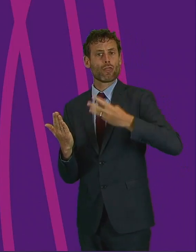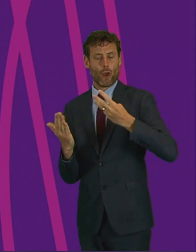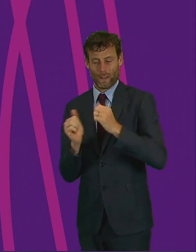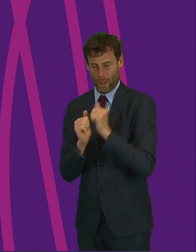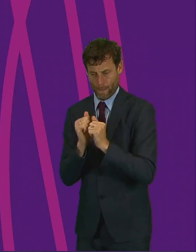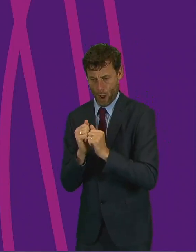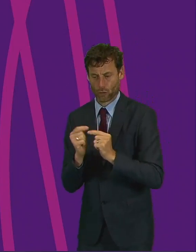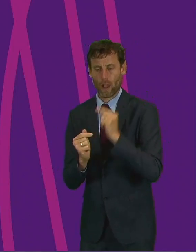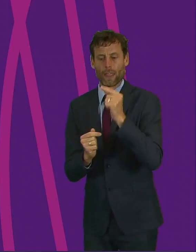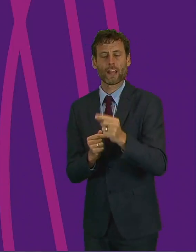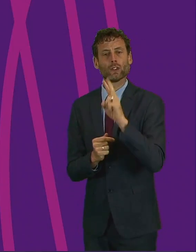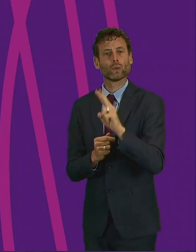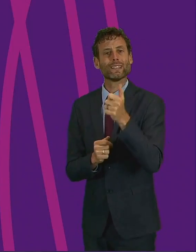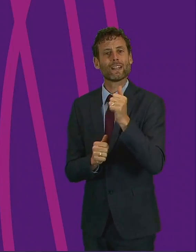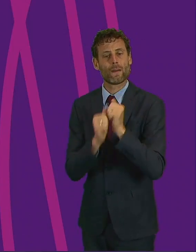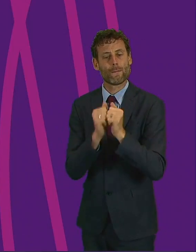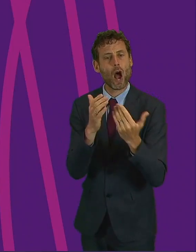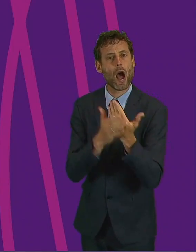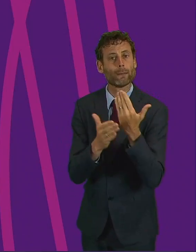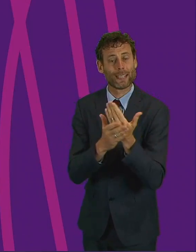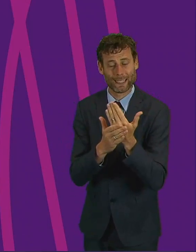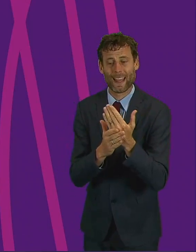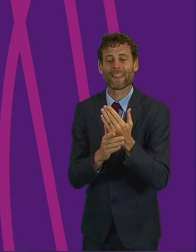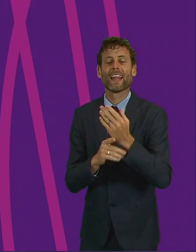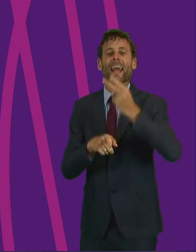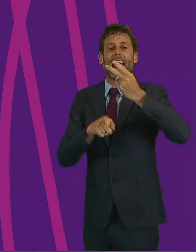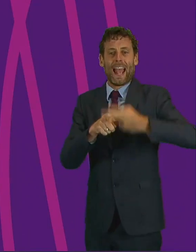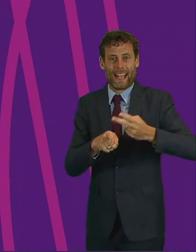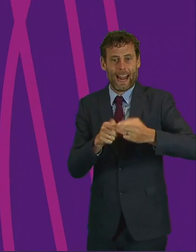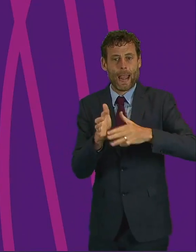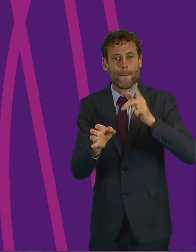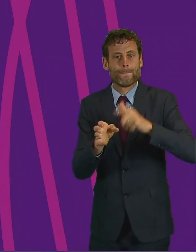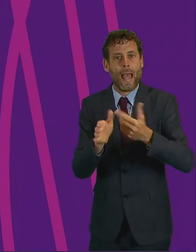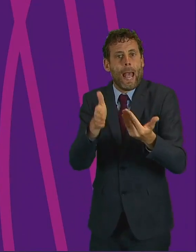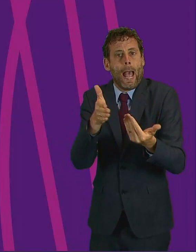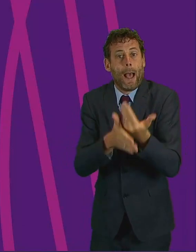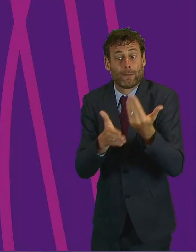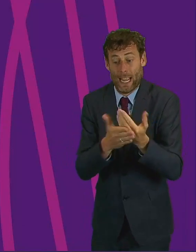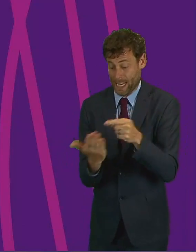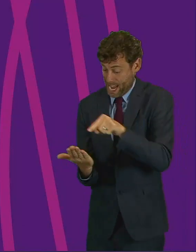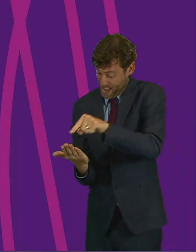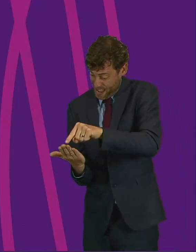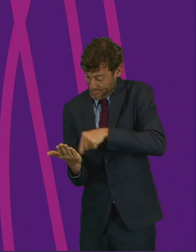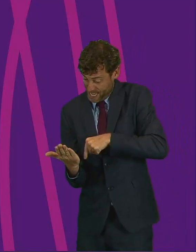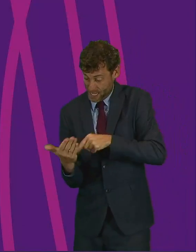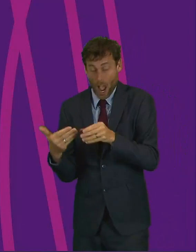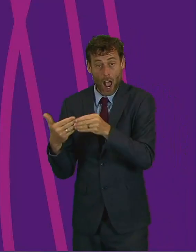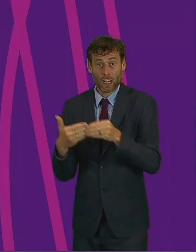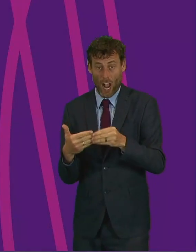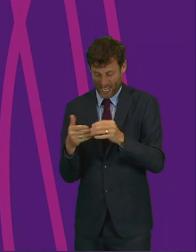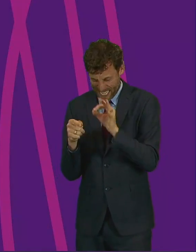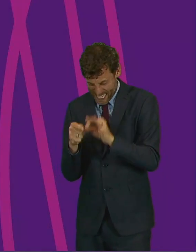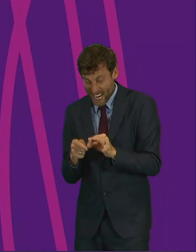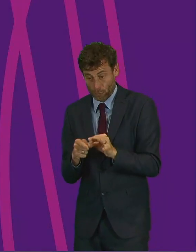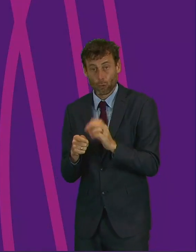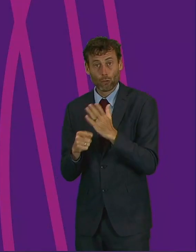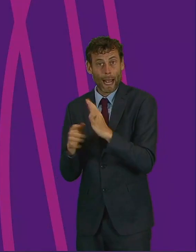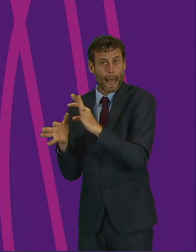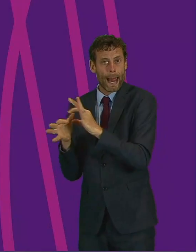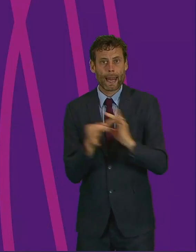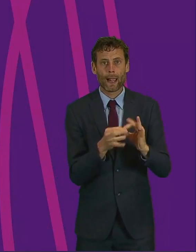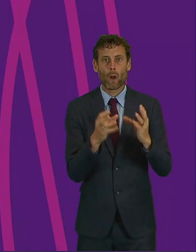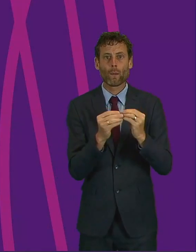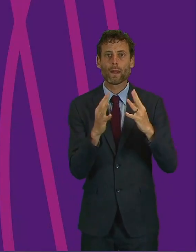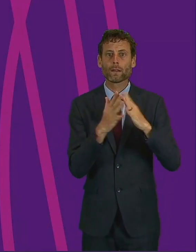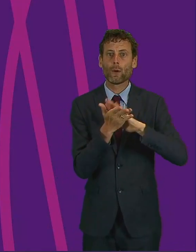March and then updated again, I think, in May, has been consistent with the guidance, the technical guidance that the WHO has set out. And